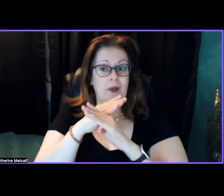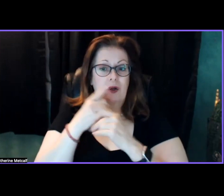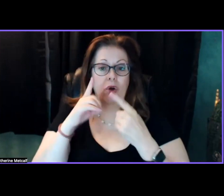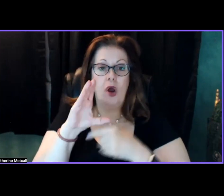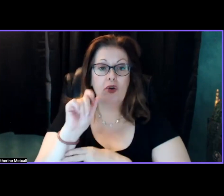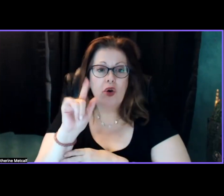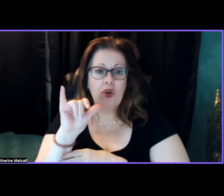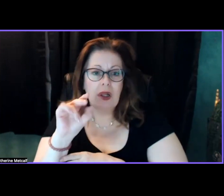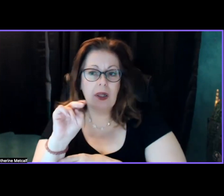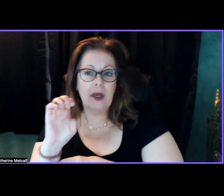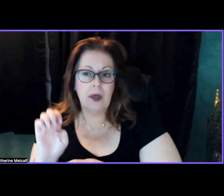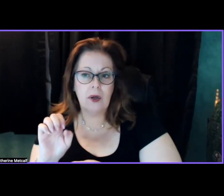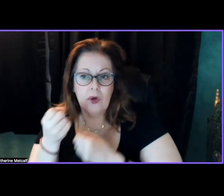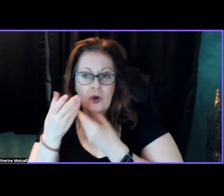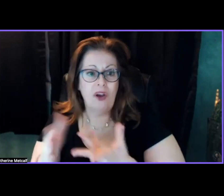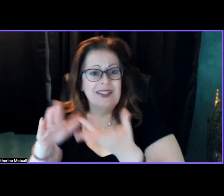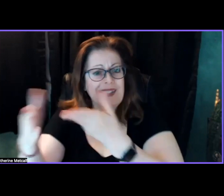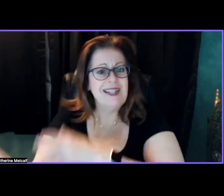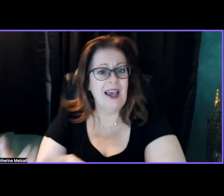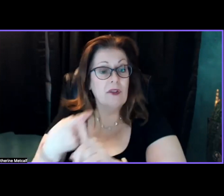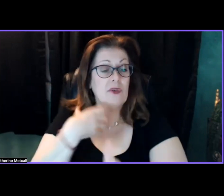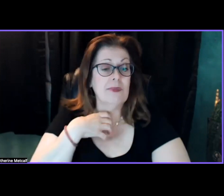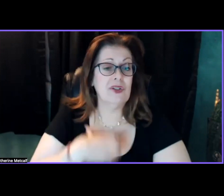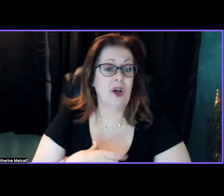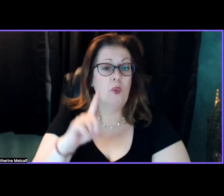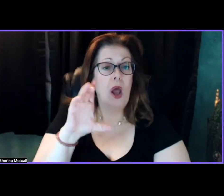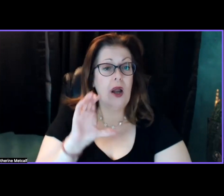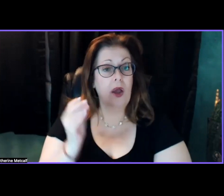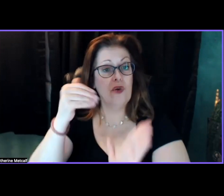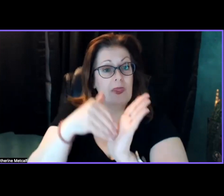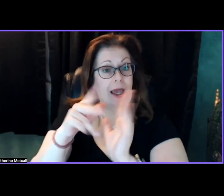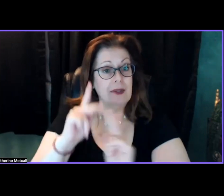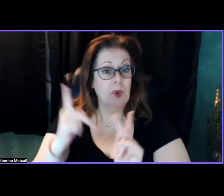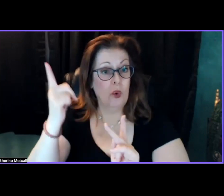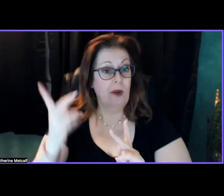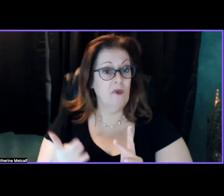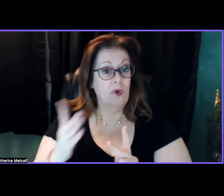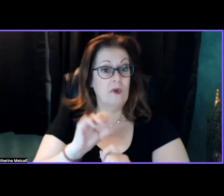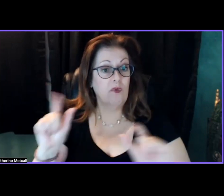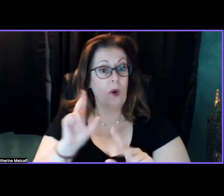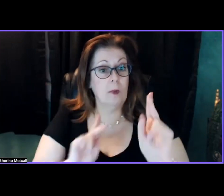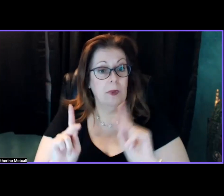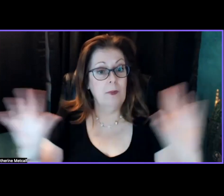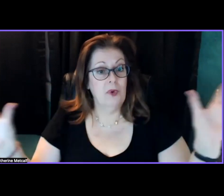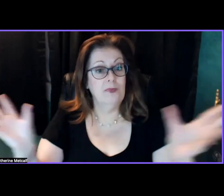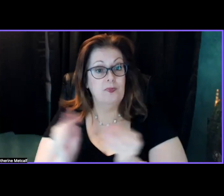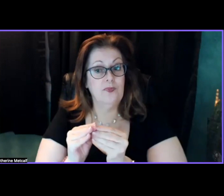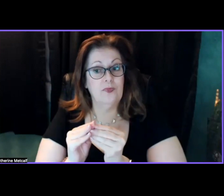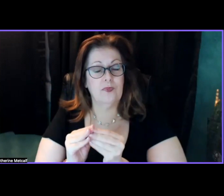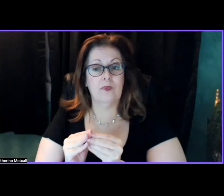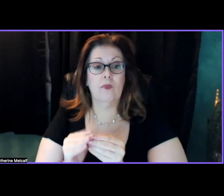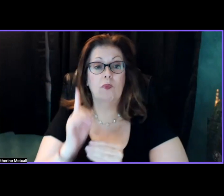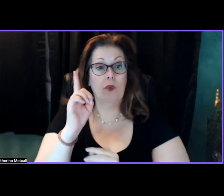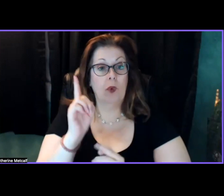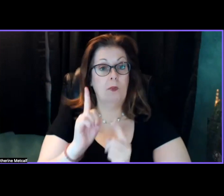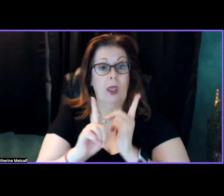entry of food and caused the deaths from starvation of more than 100,000 people, a quarter of the population. Analysts lining up and one by one tracing my lips, girl bins,